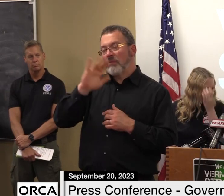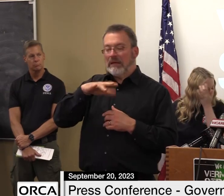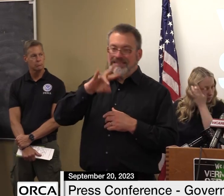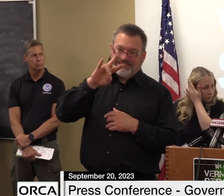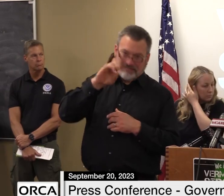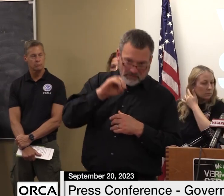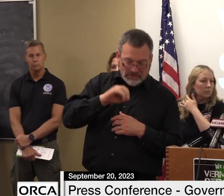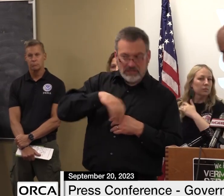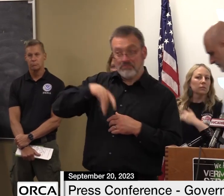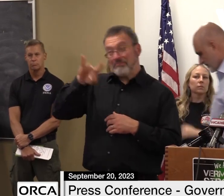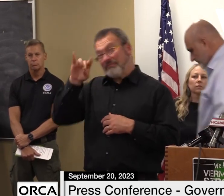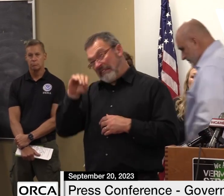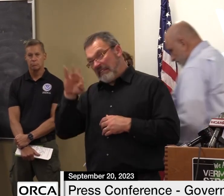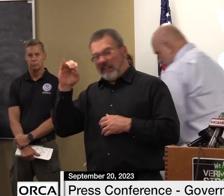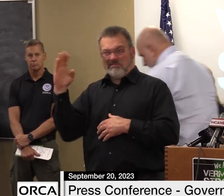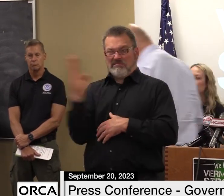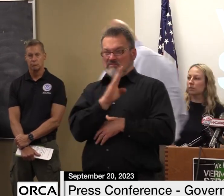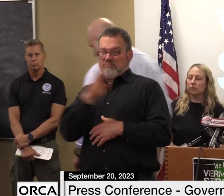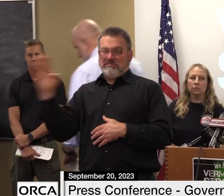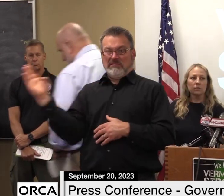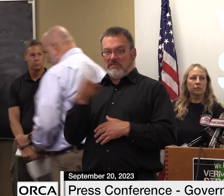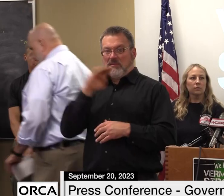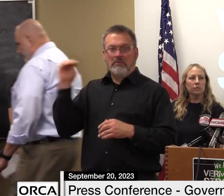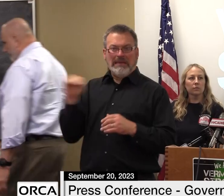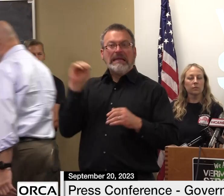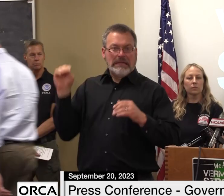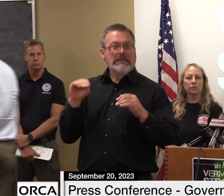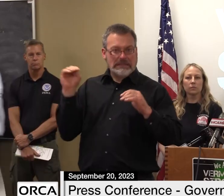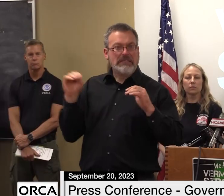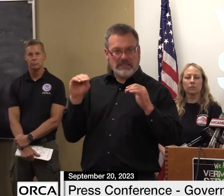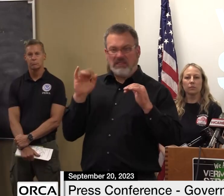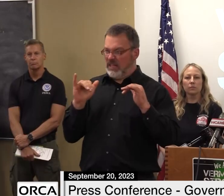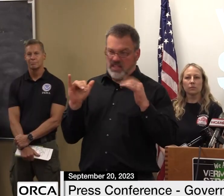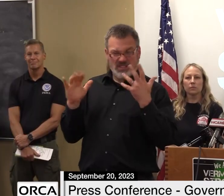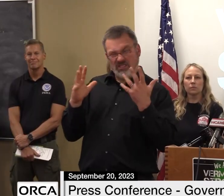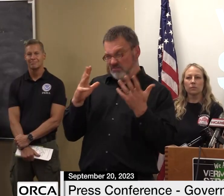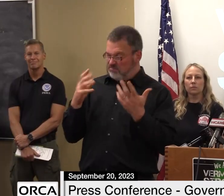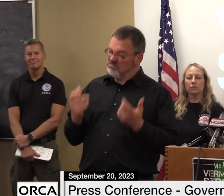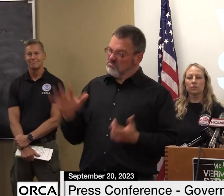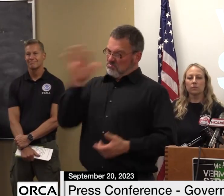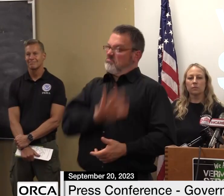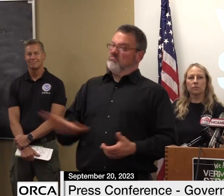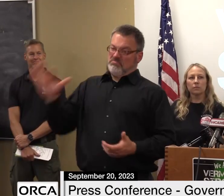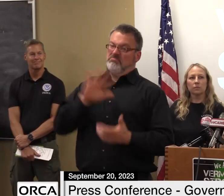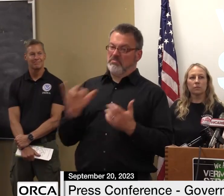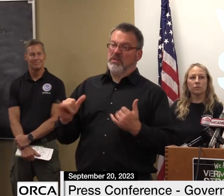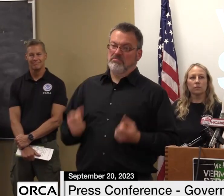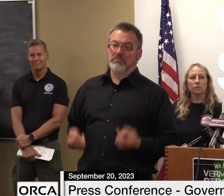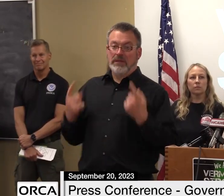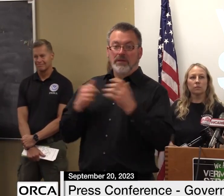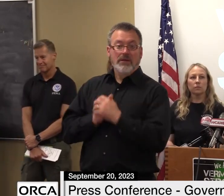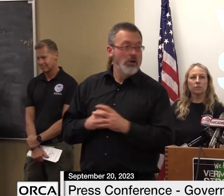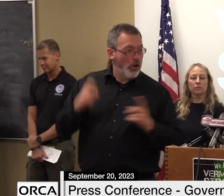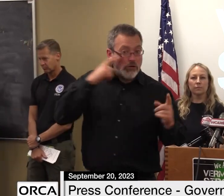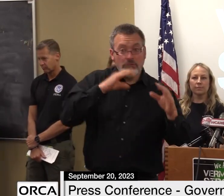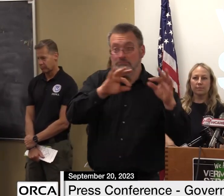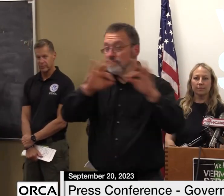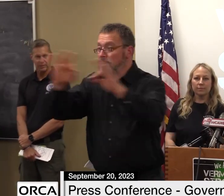Thank you. Anything else? Thank you all very much.